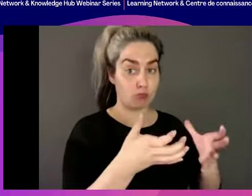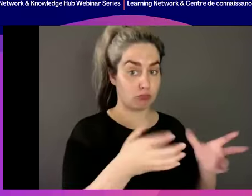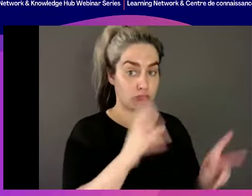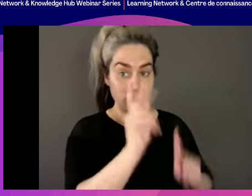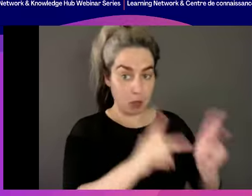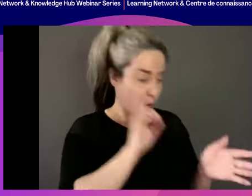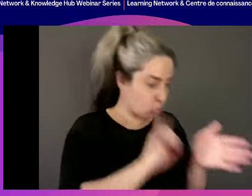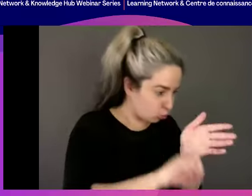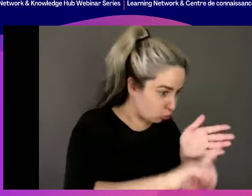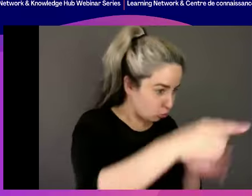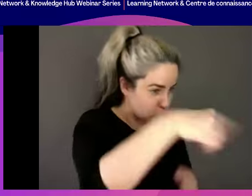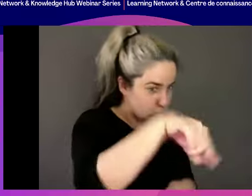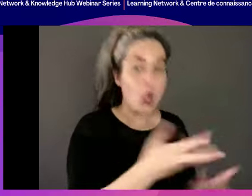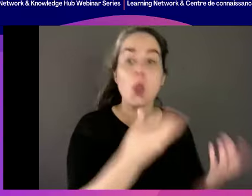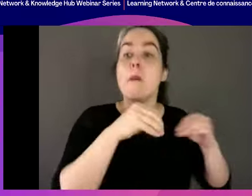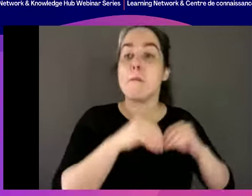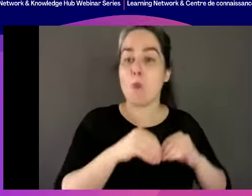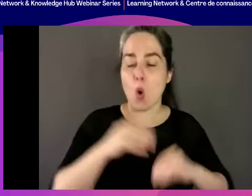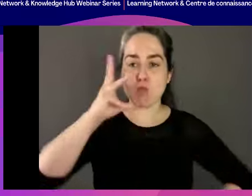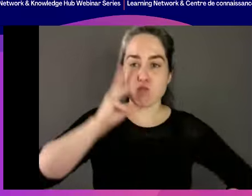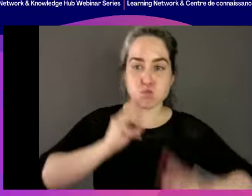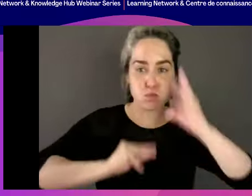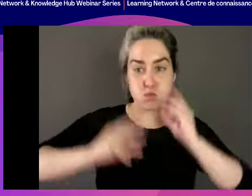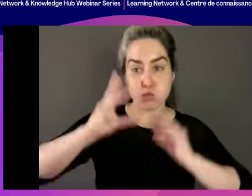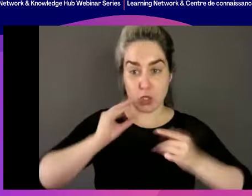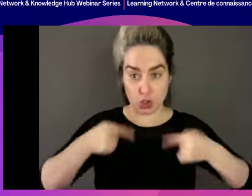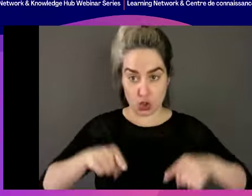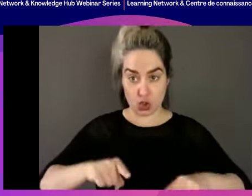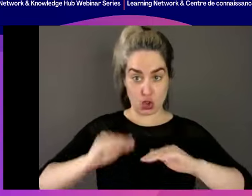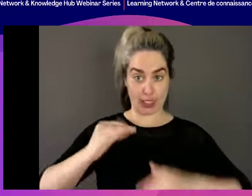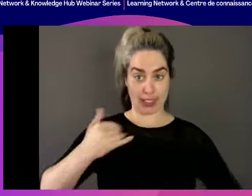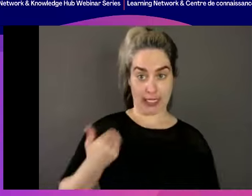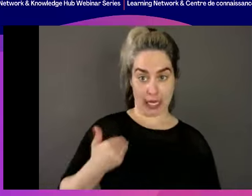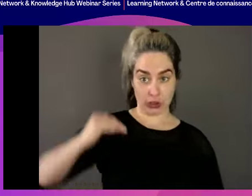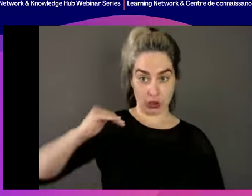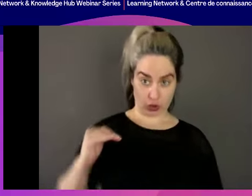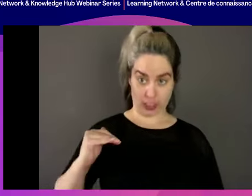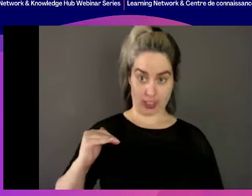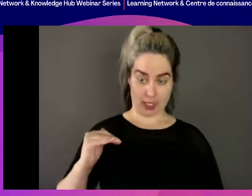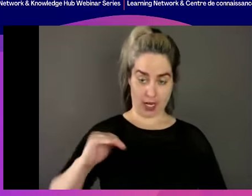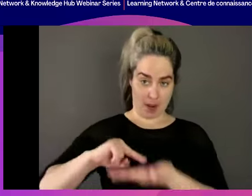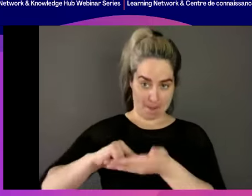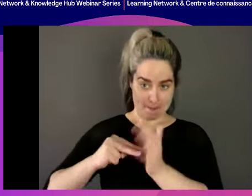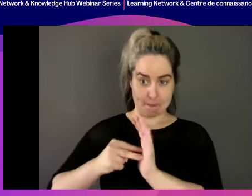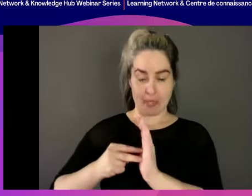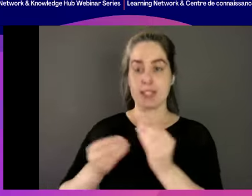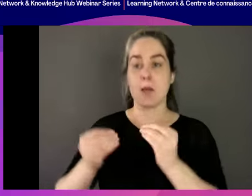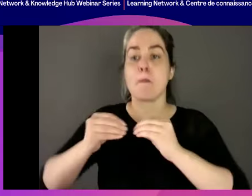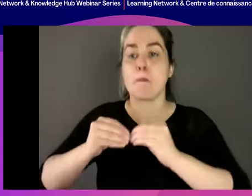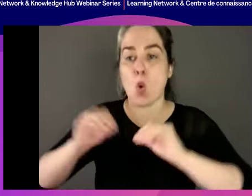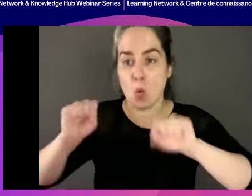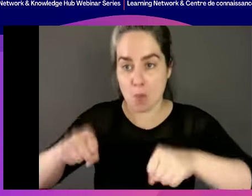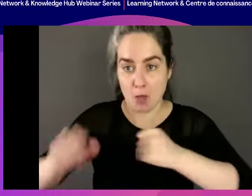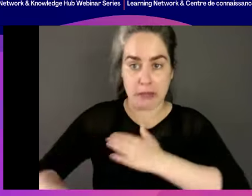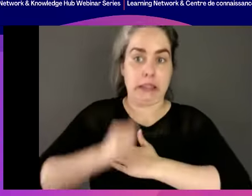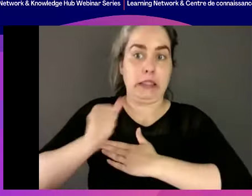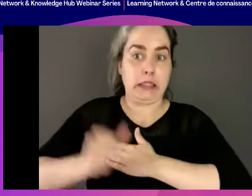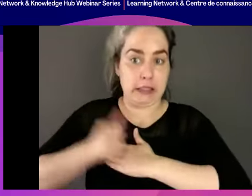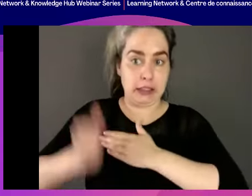more childhood adversities you're exposed to, the greater the risk for a variety of social and health